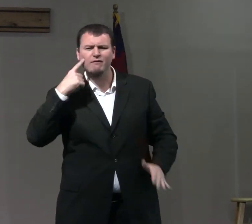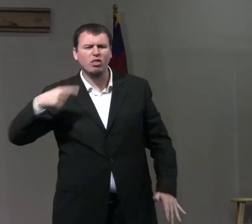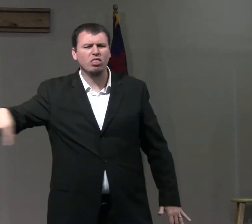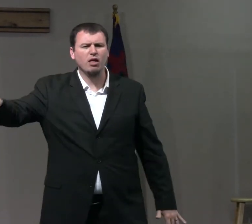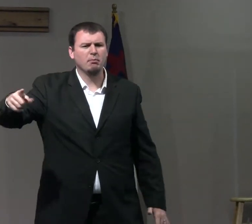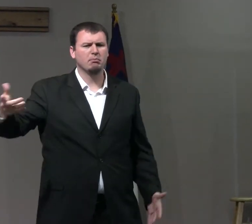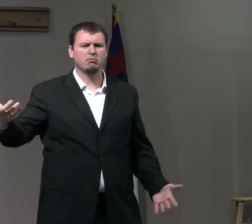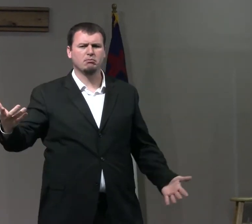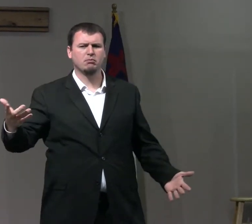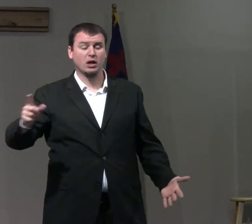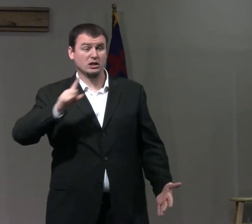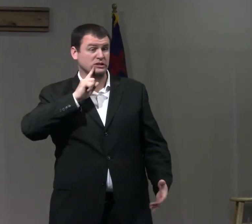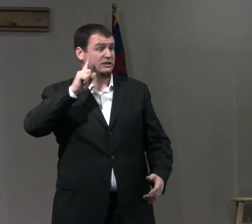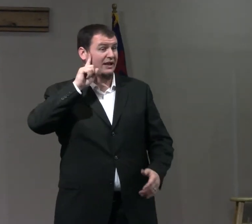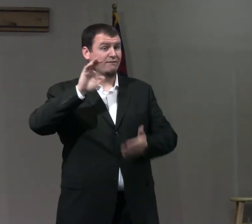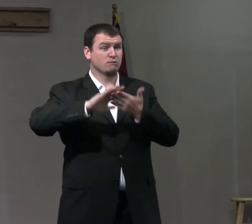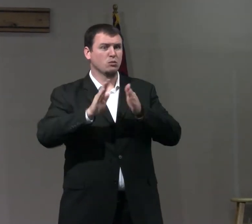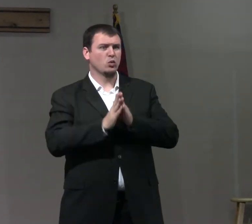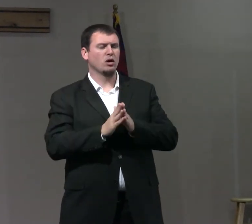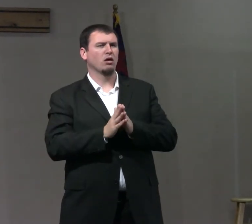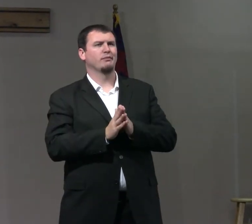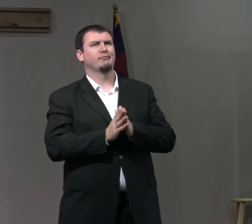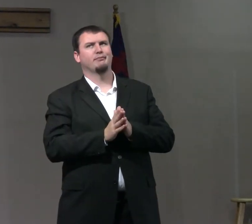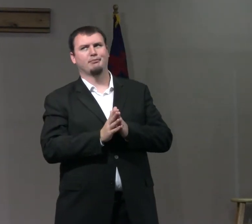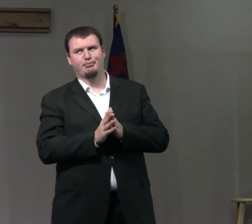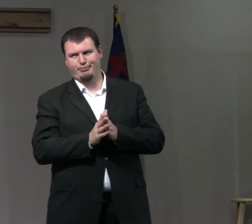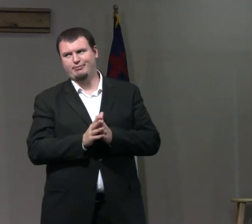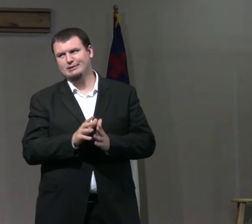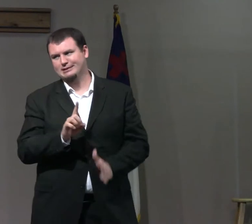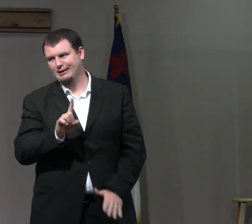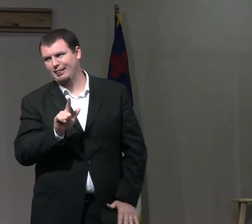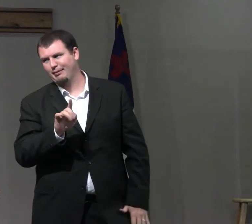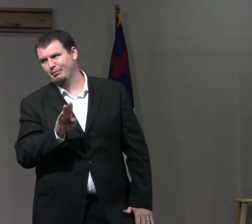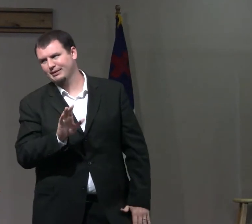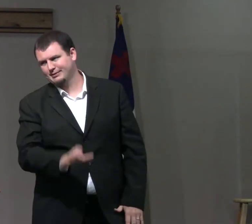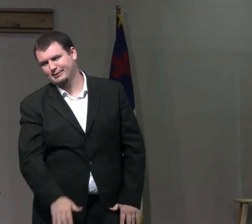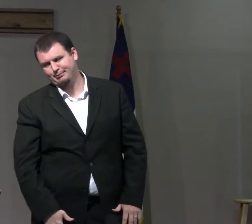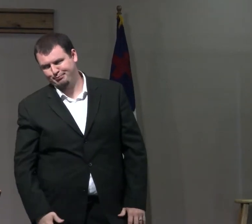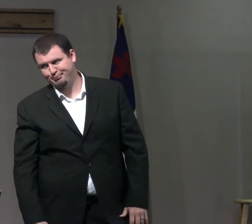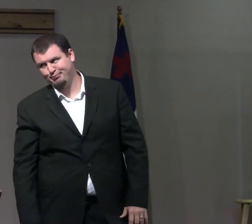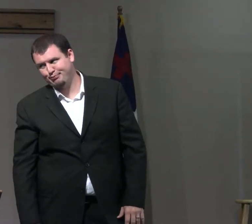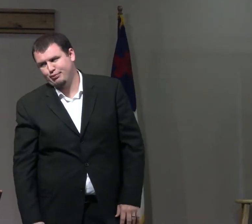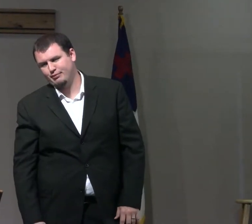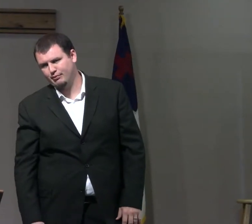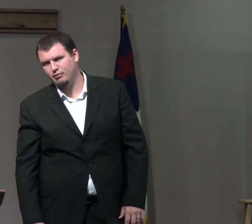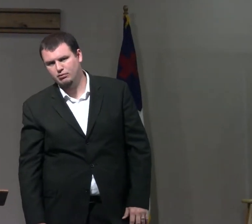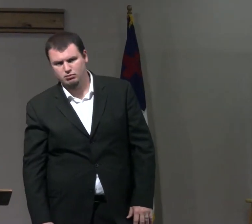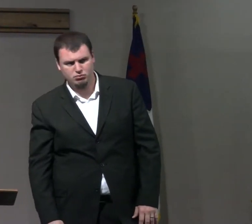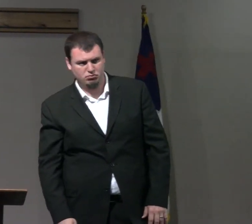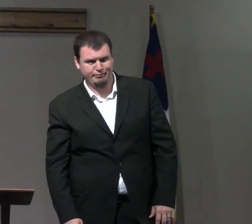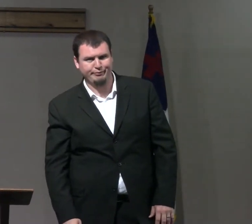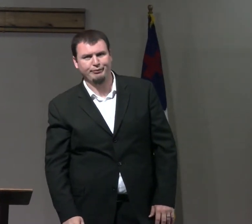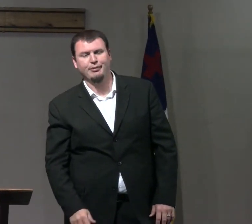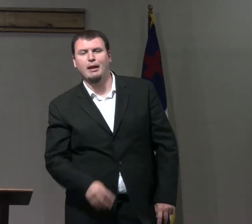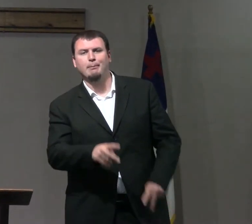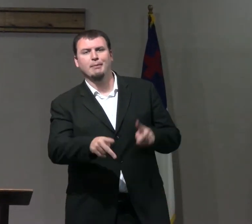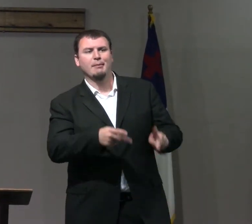leadership, what do they think of? What does that look like to them? Do they think, oh,